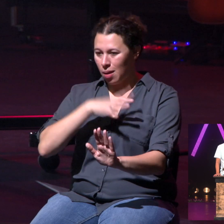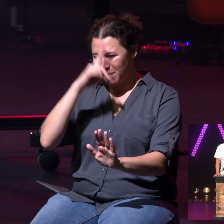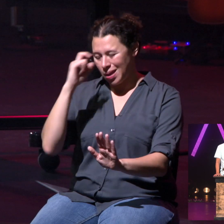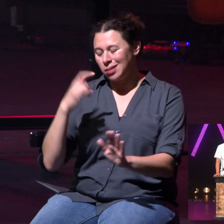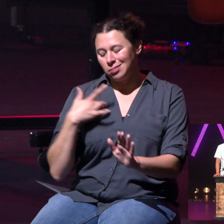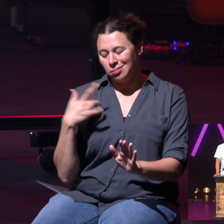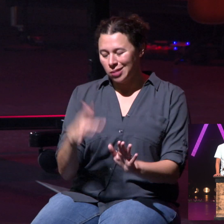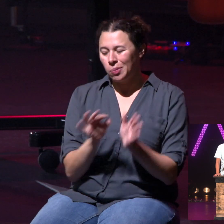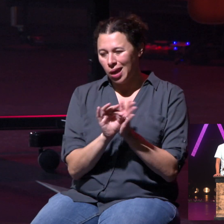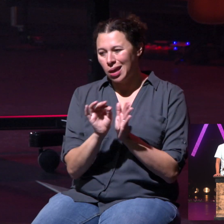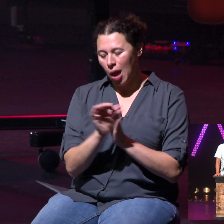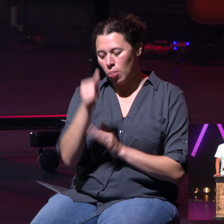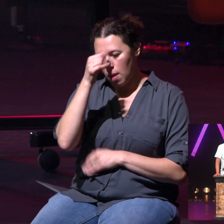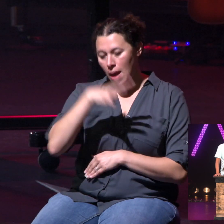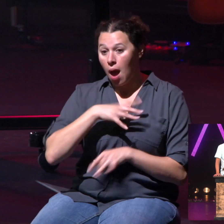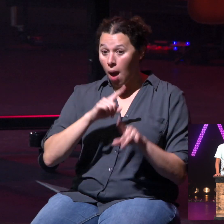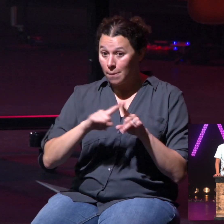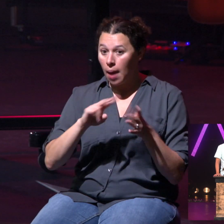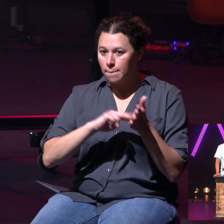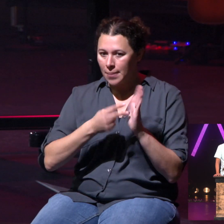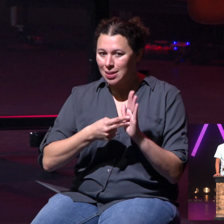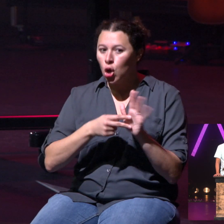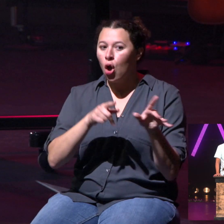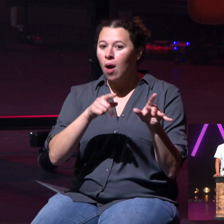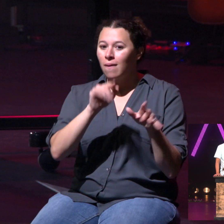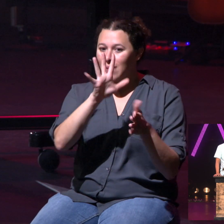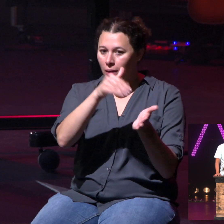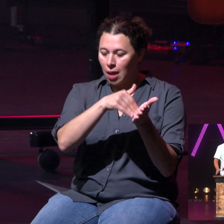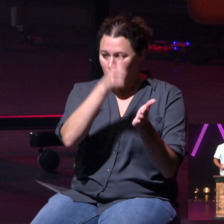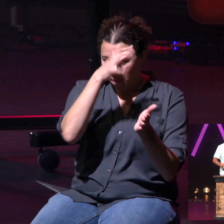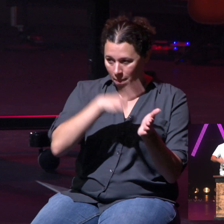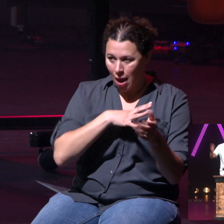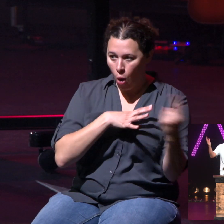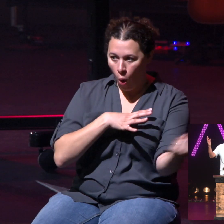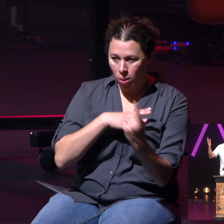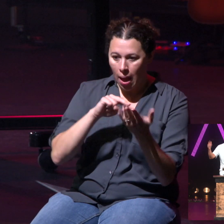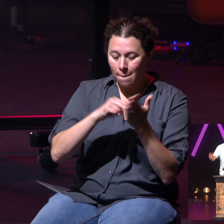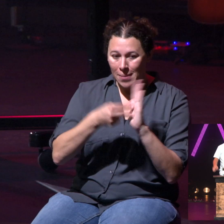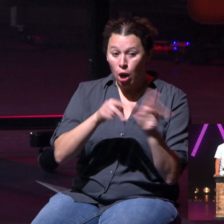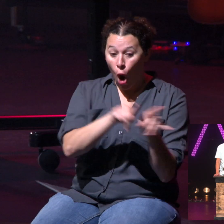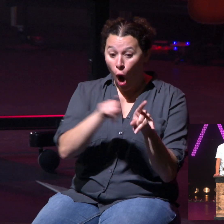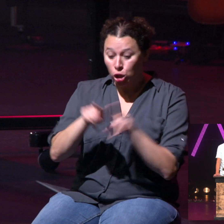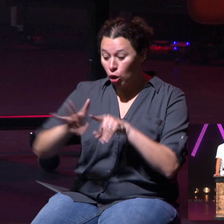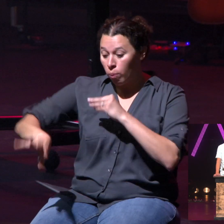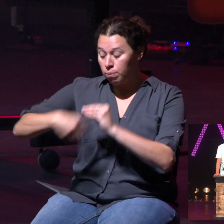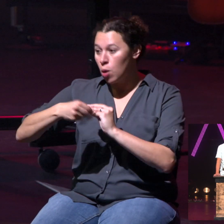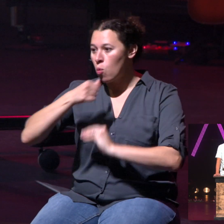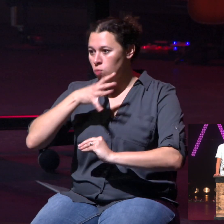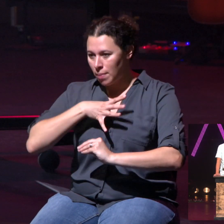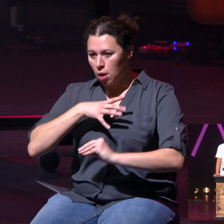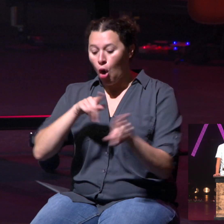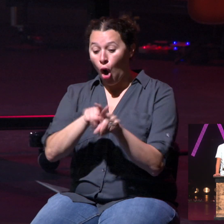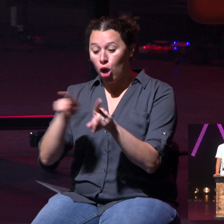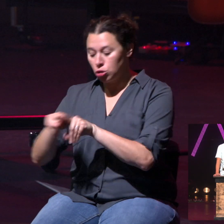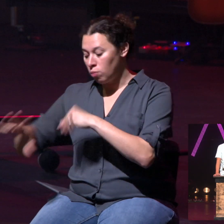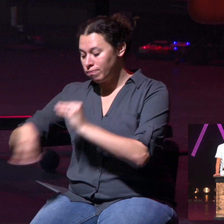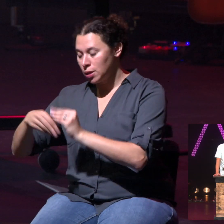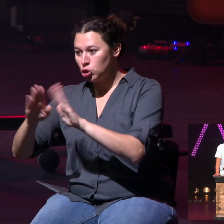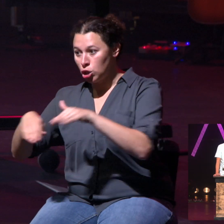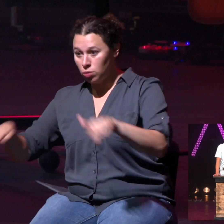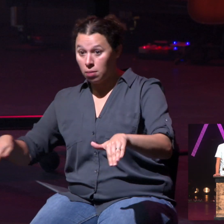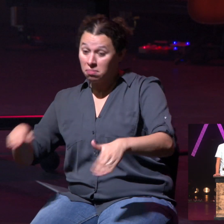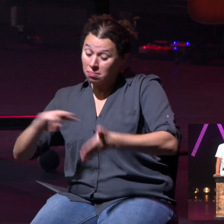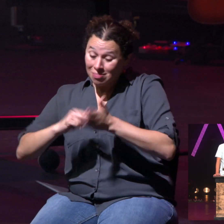count the men. But there would be women there would be children there were families there, and so there's potentially over 10,000 people. And they were